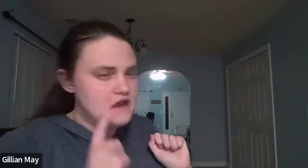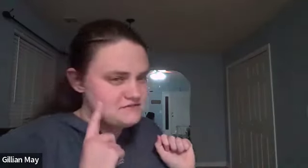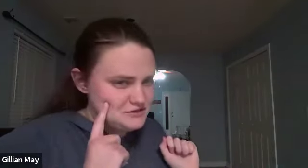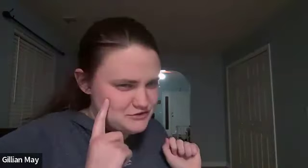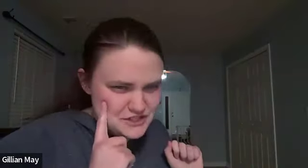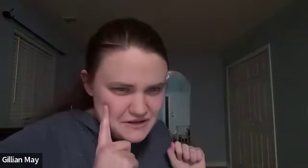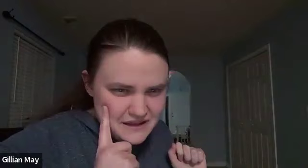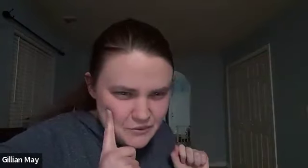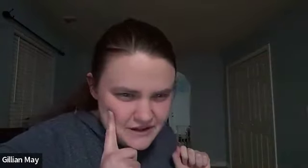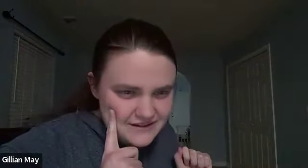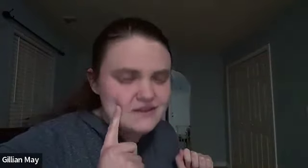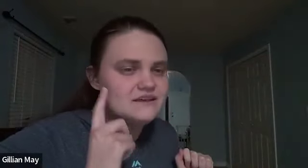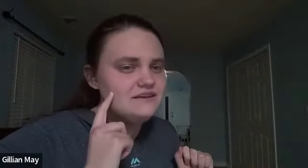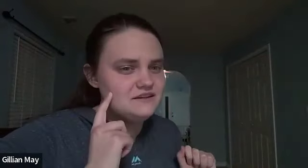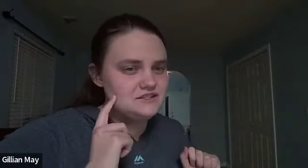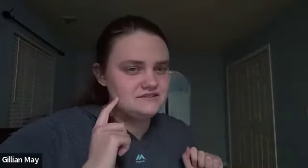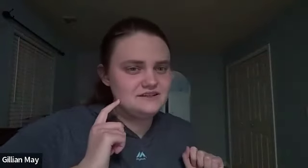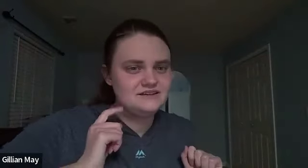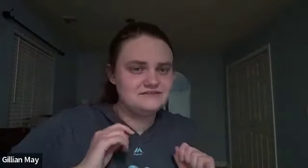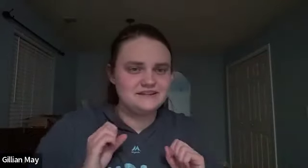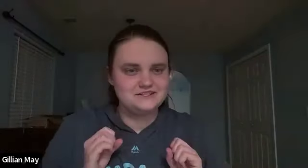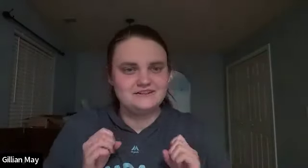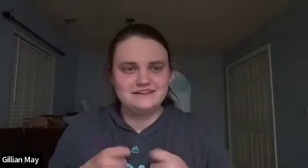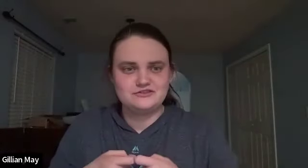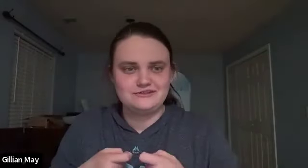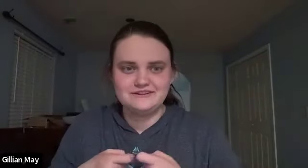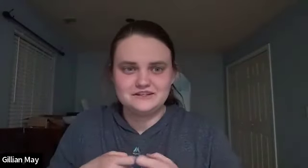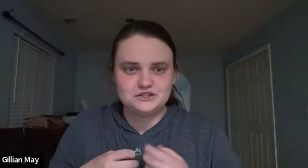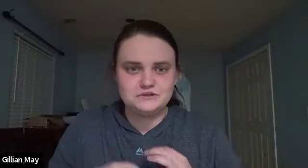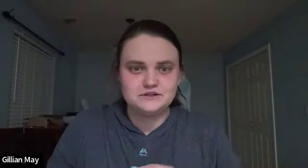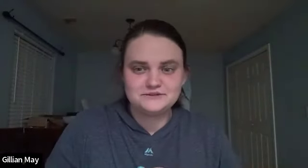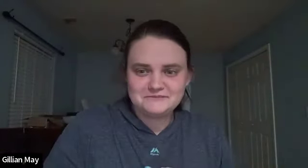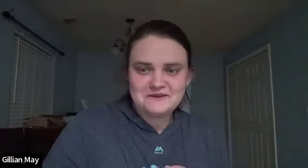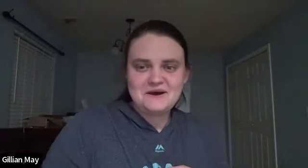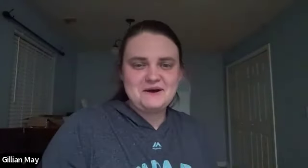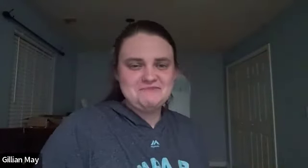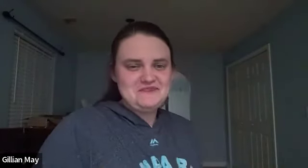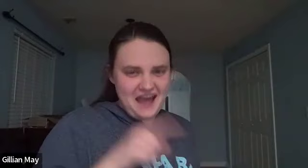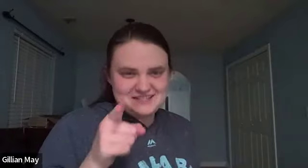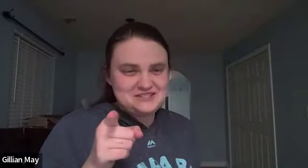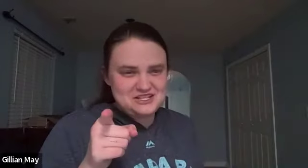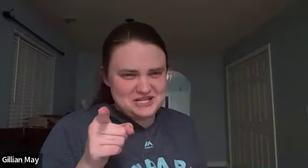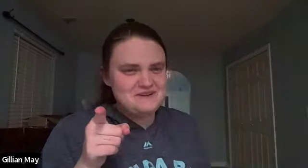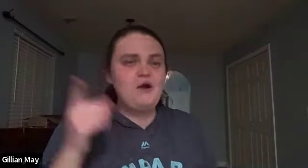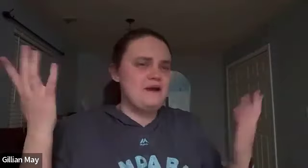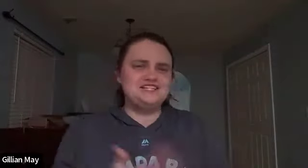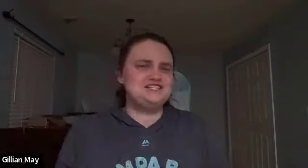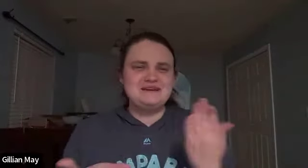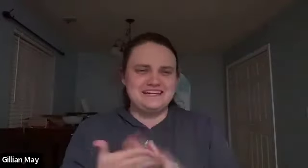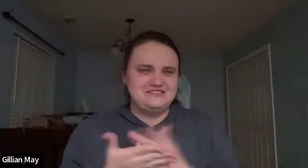If you're still like, what? Think kitchen. Think of a kitchen electronic that you would use. I saw she mean, oh wait, she's doing kitchen things.